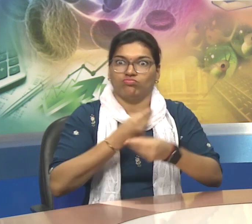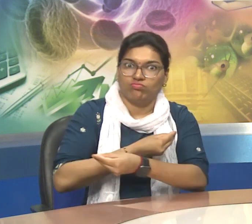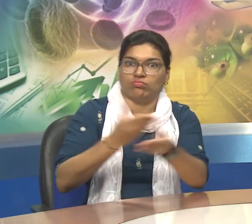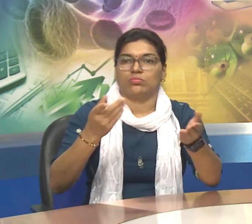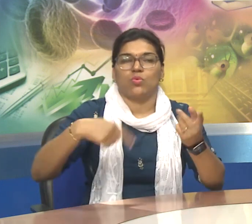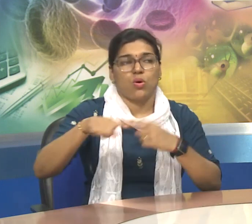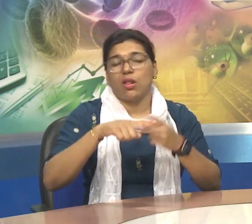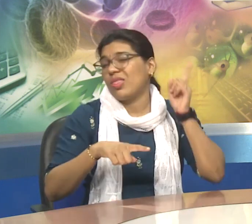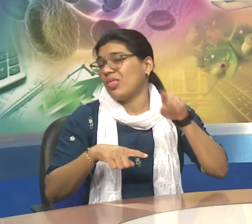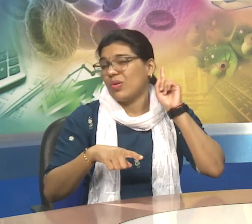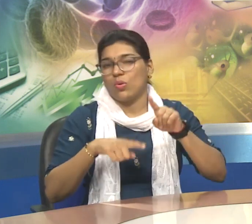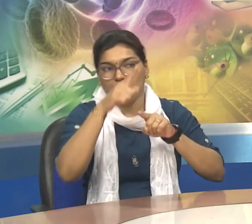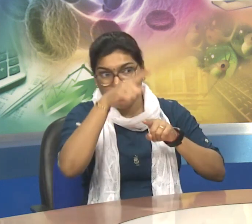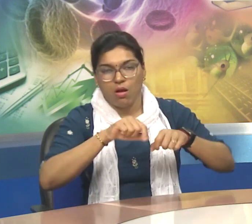Violation means